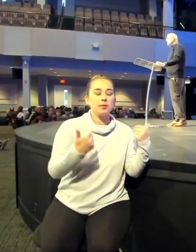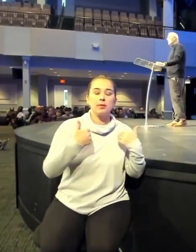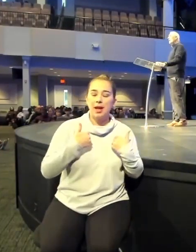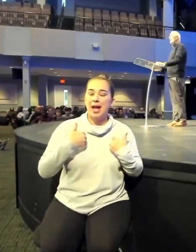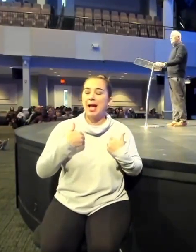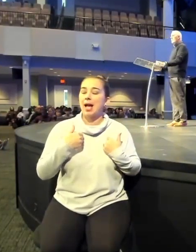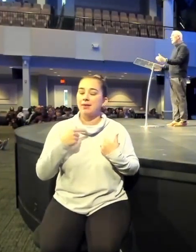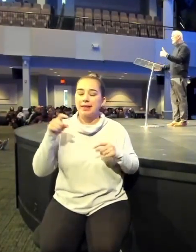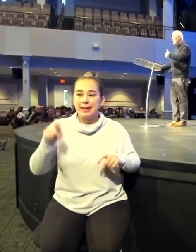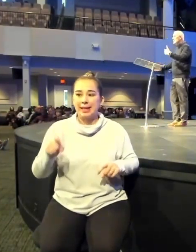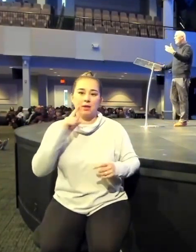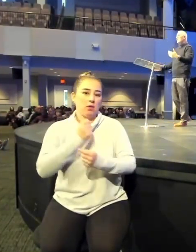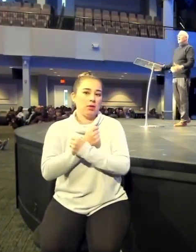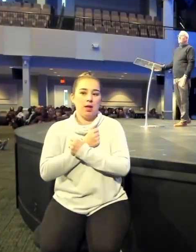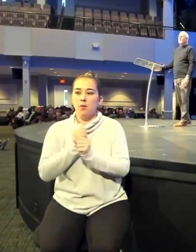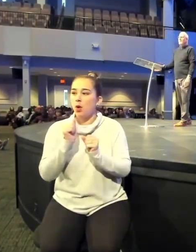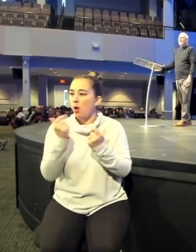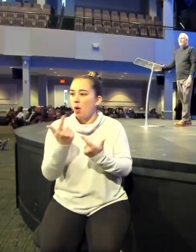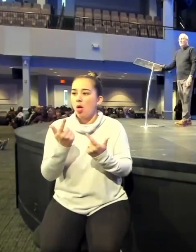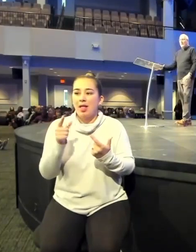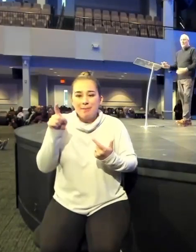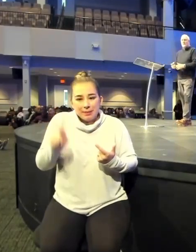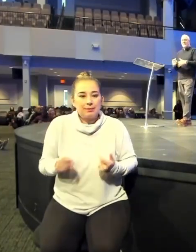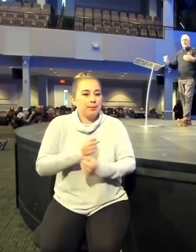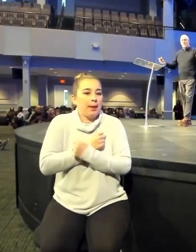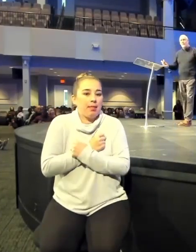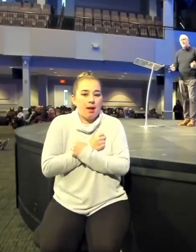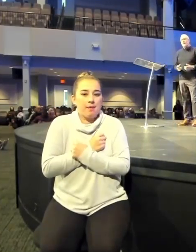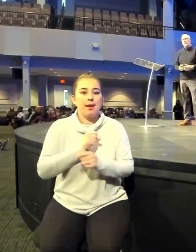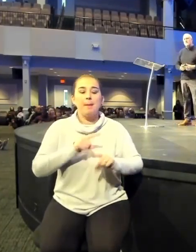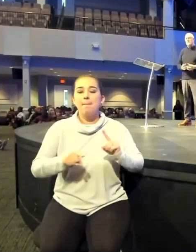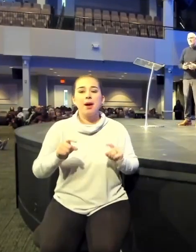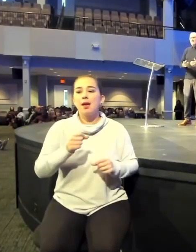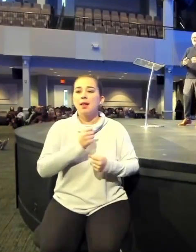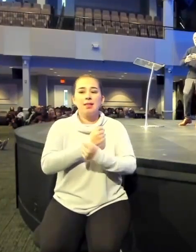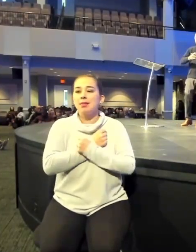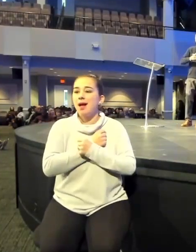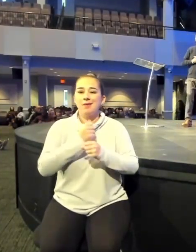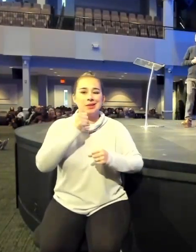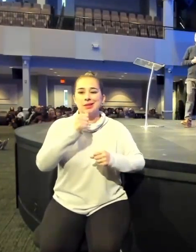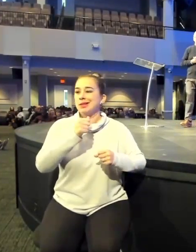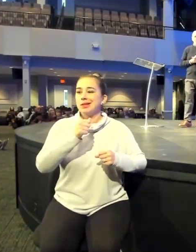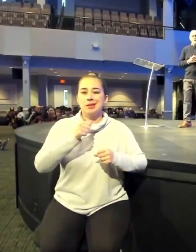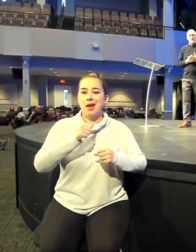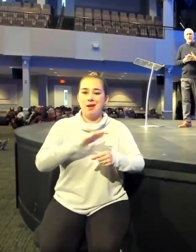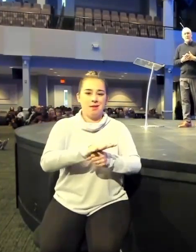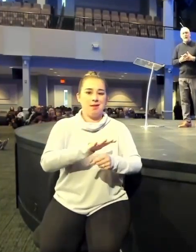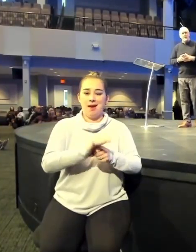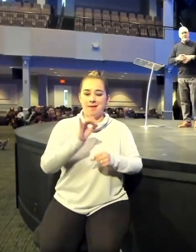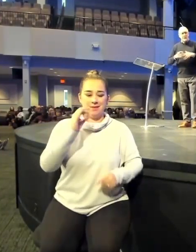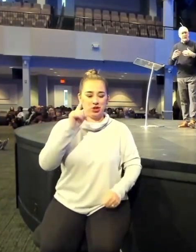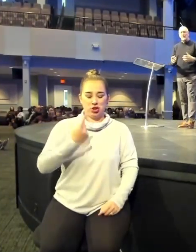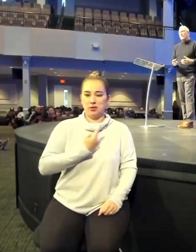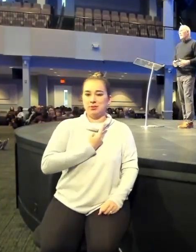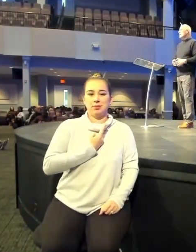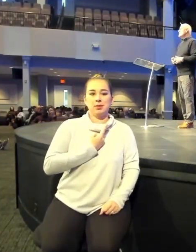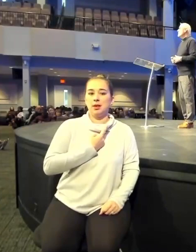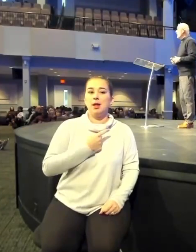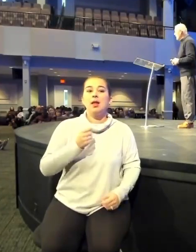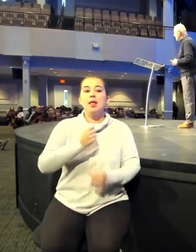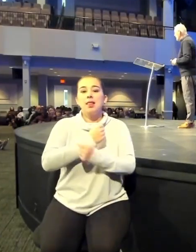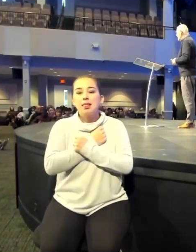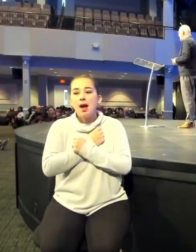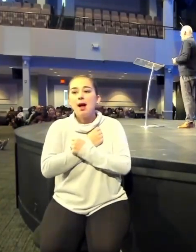life, a need for love. You and I need to be loved. But love is incomplete if it's just kept yourself. Love is fulfilled when